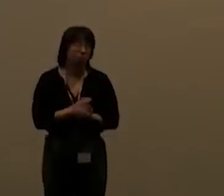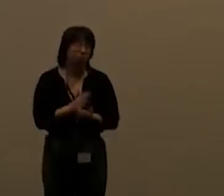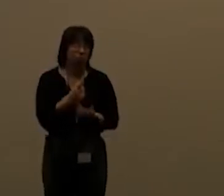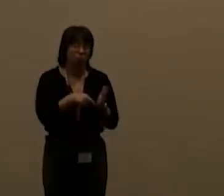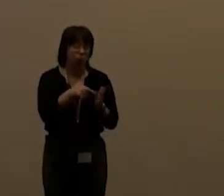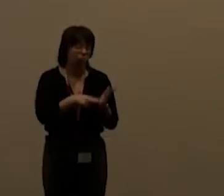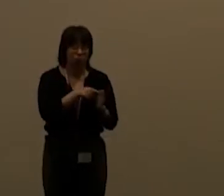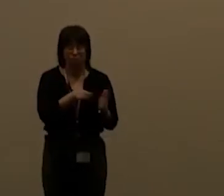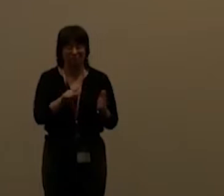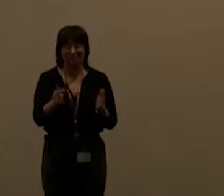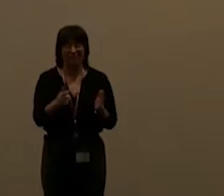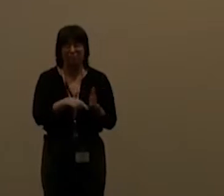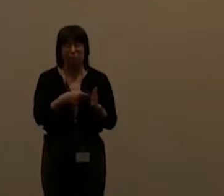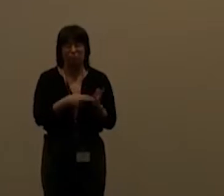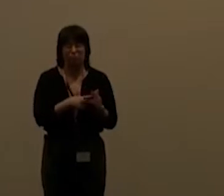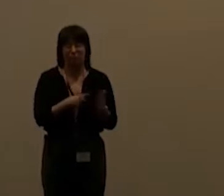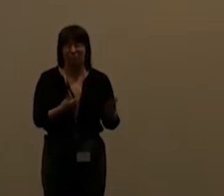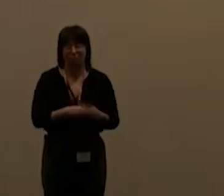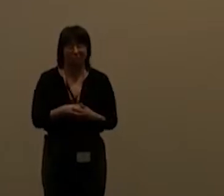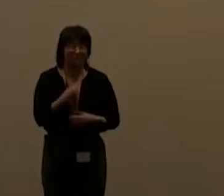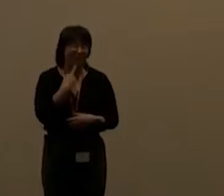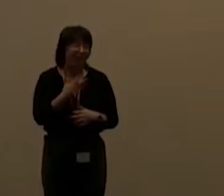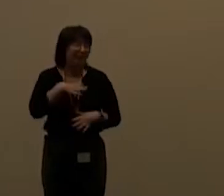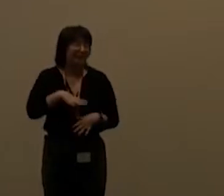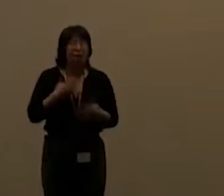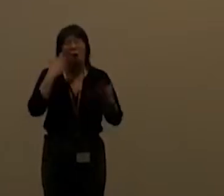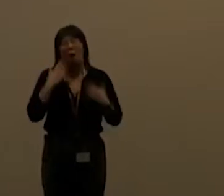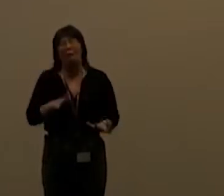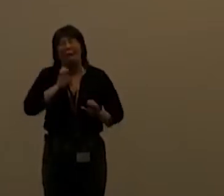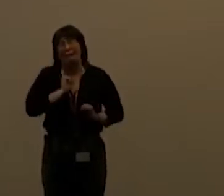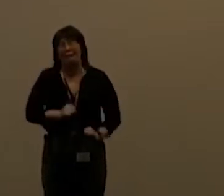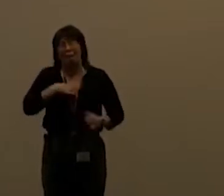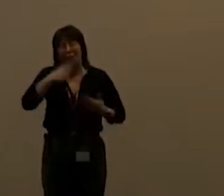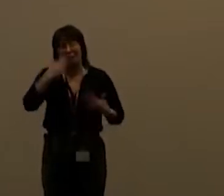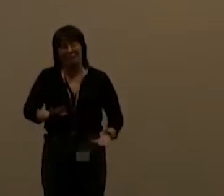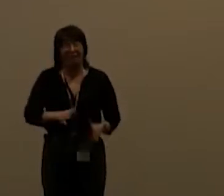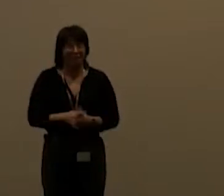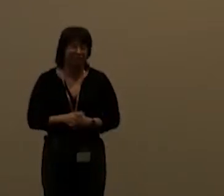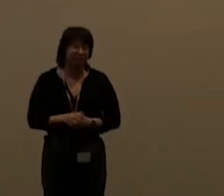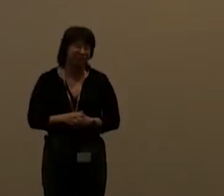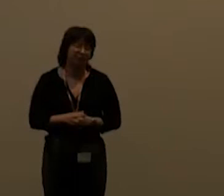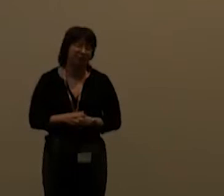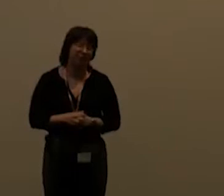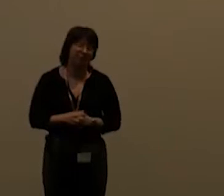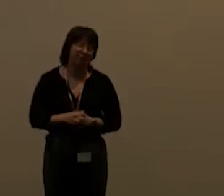or the 17th. I'll say need a vacation desperately.